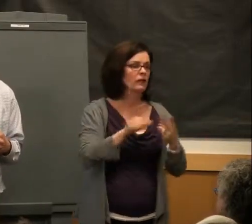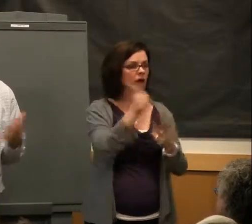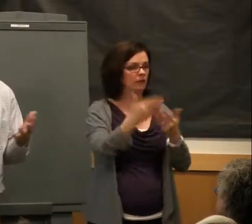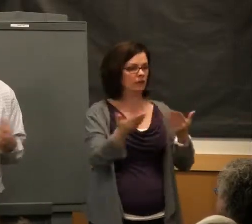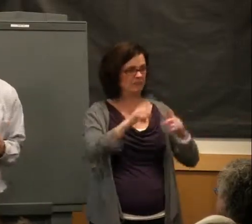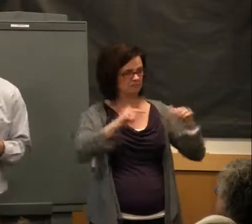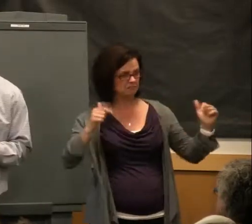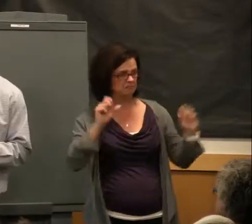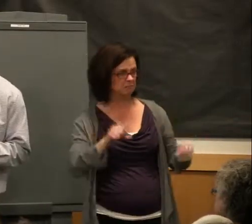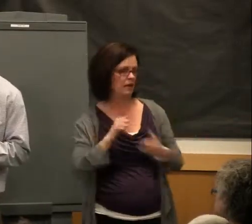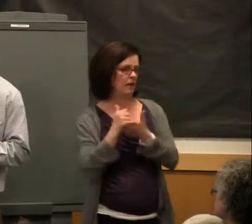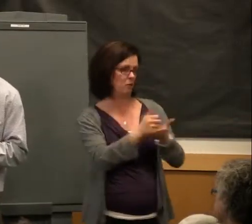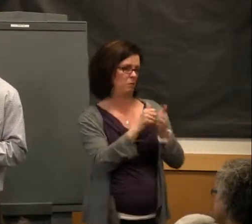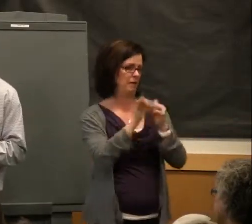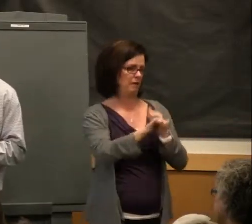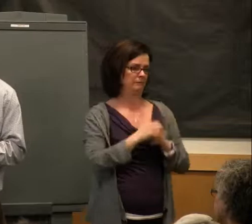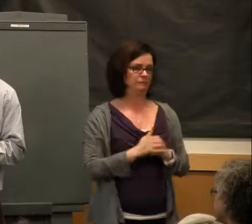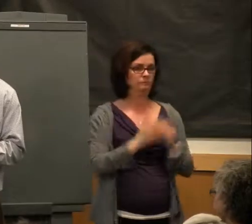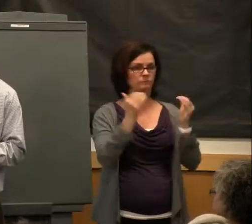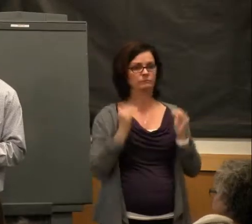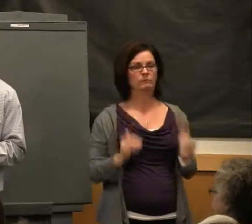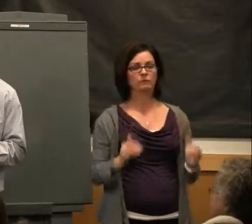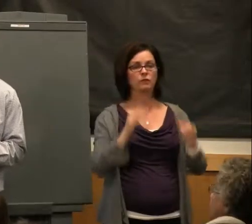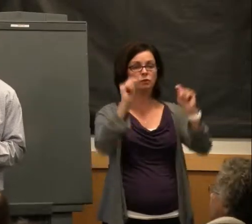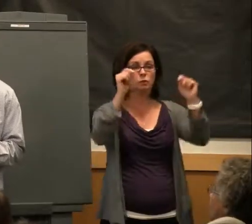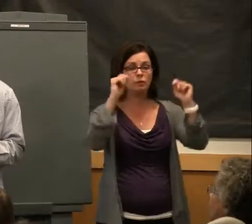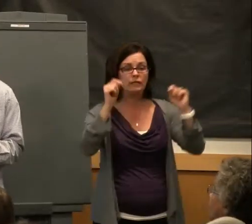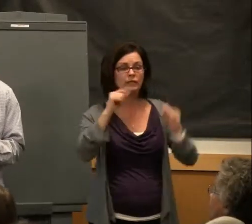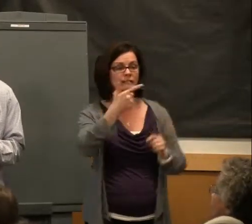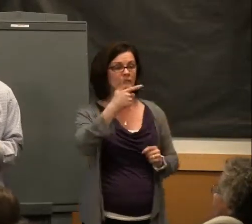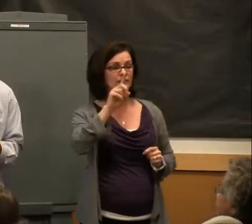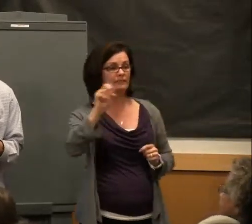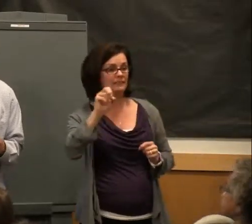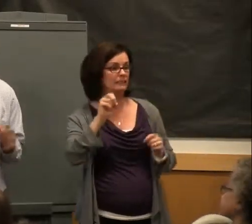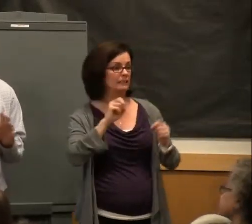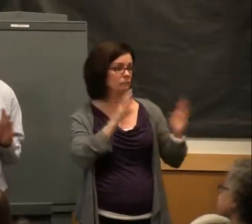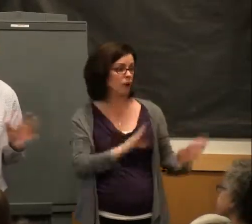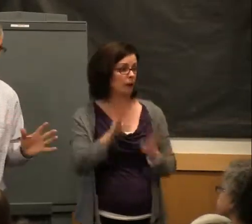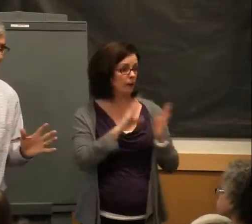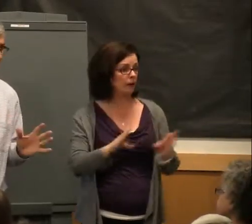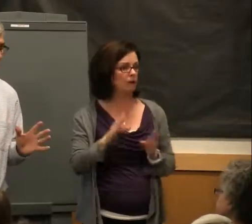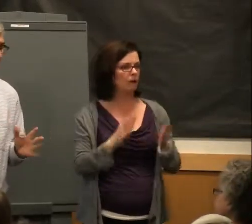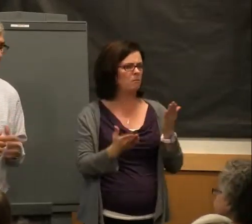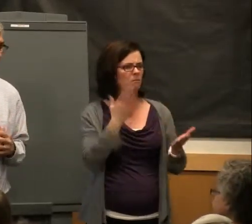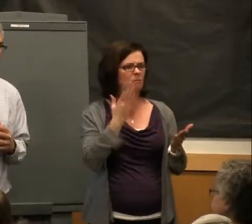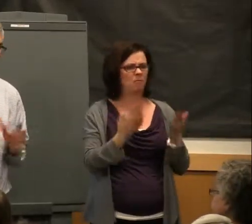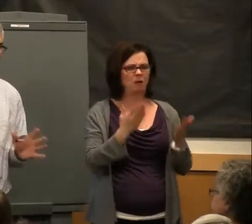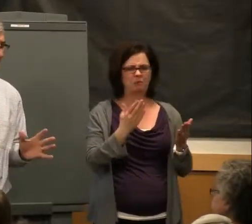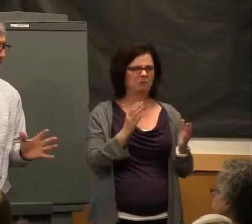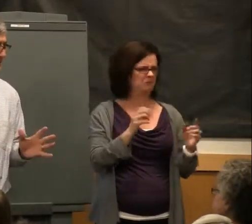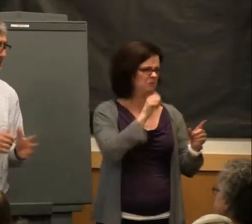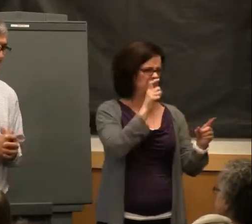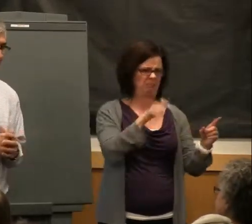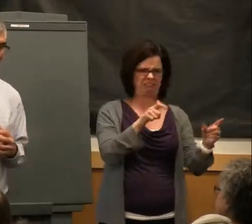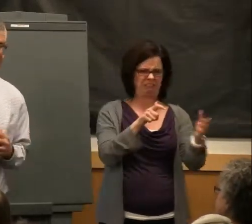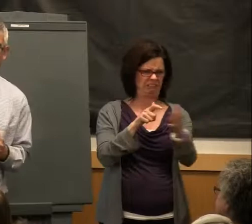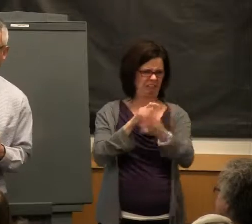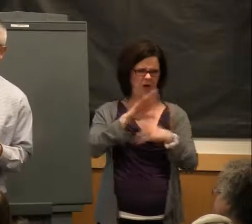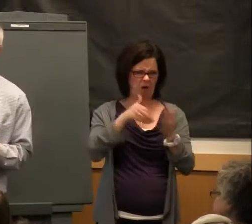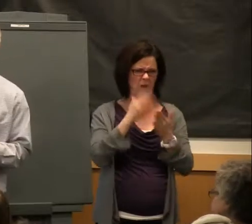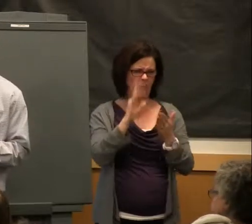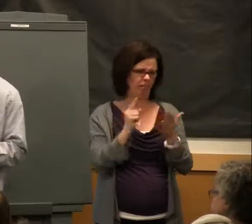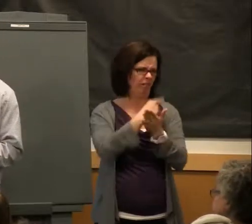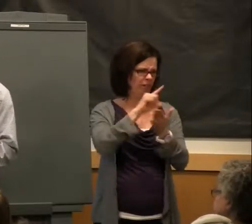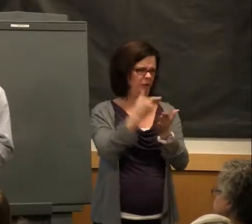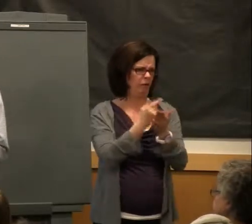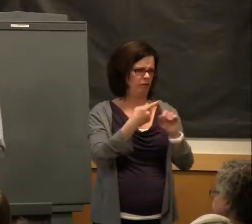things like that, we can help out with. Tutoring, GED preparation, Probably none of you need that. All of you are going to be graduating